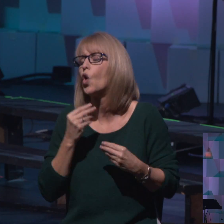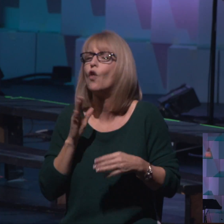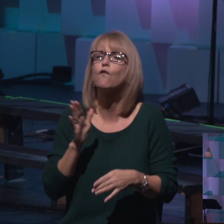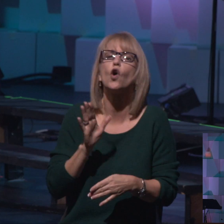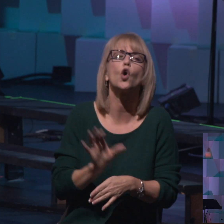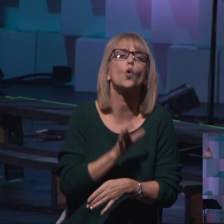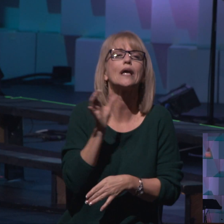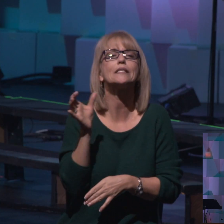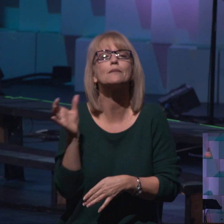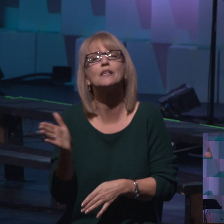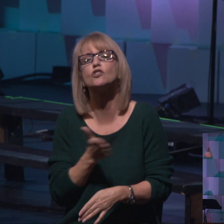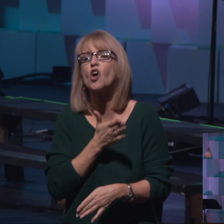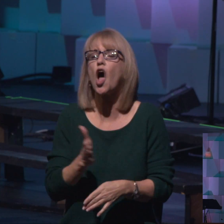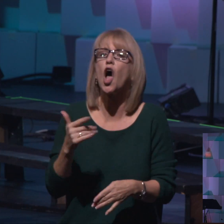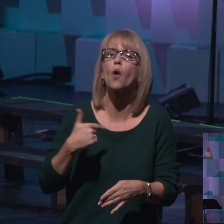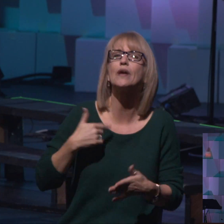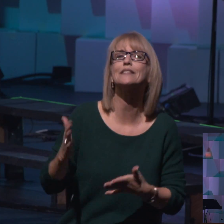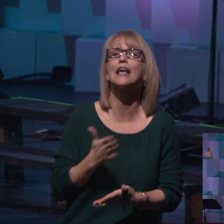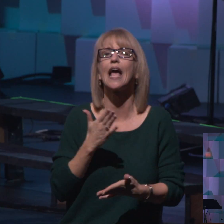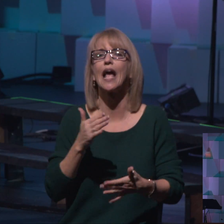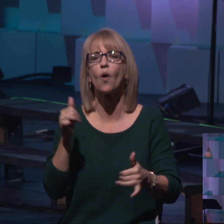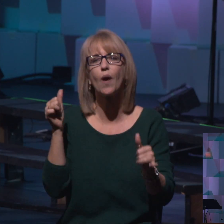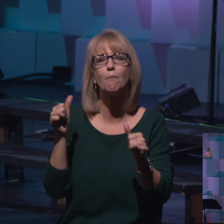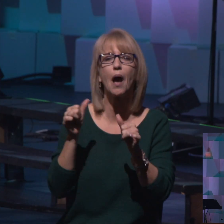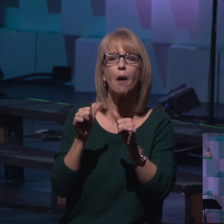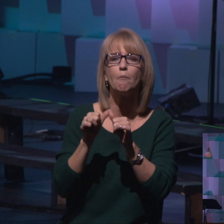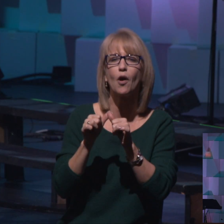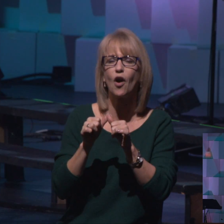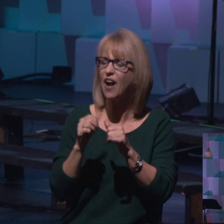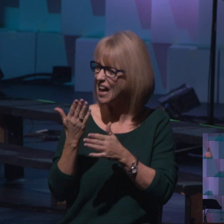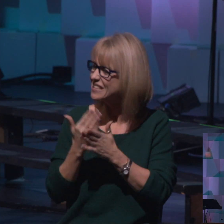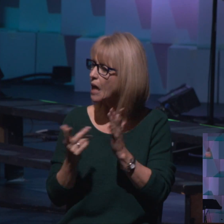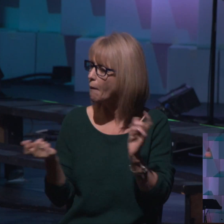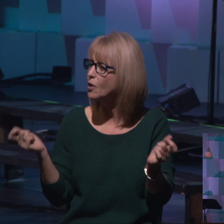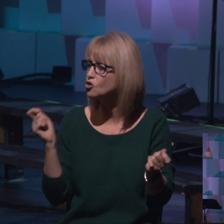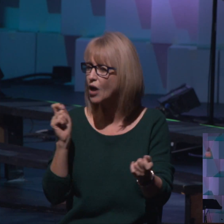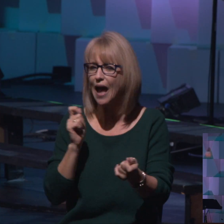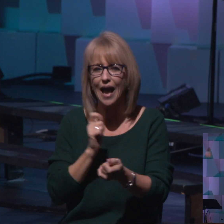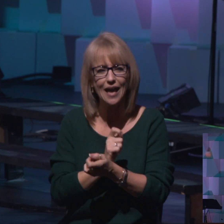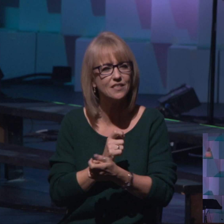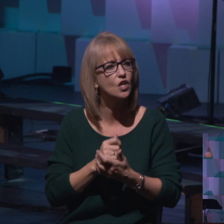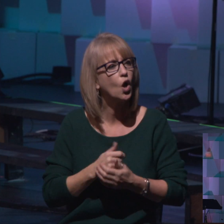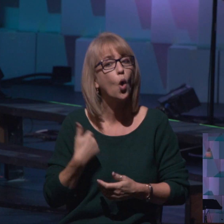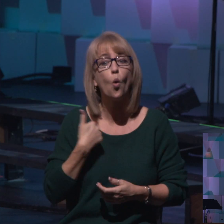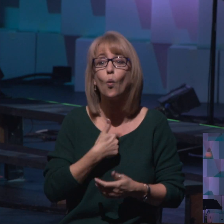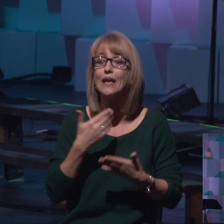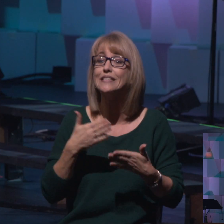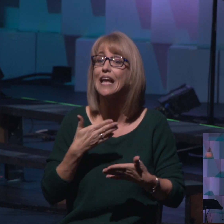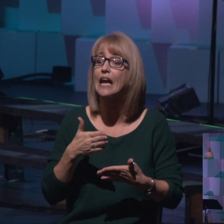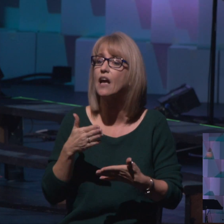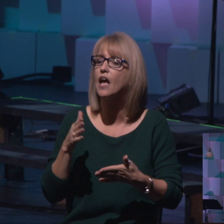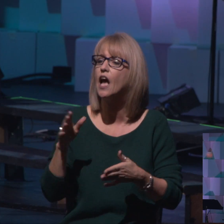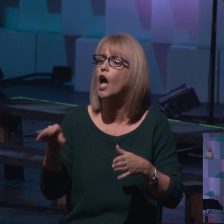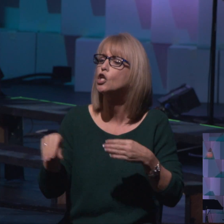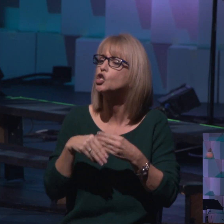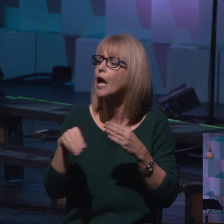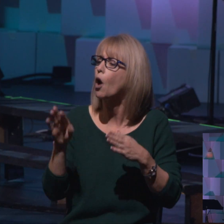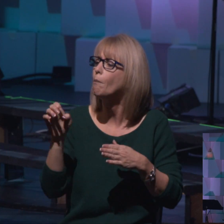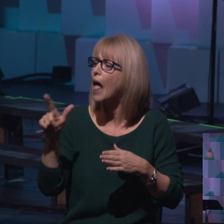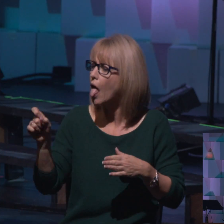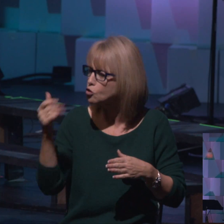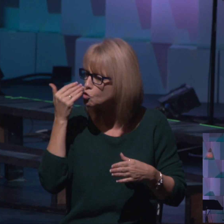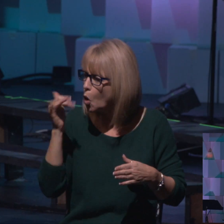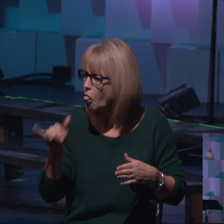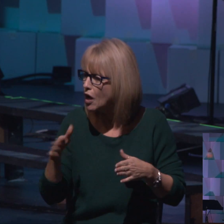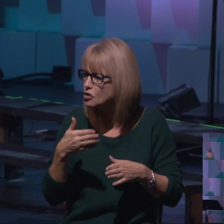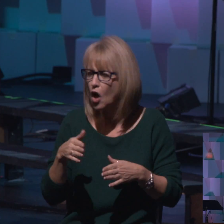we honor, and we remember. And some of those songs have changed over the time. One of them we get totally wrong. We sing Jingle Bells. You all know Jingle Bells?